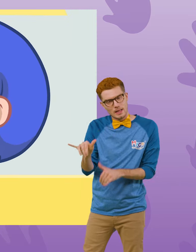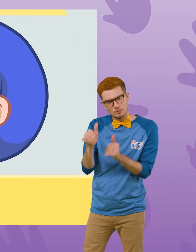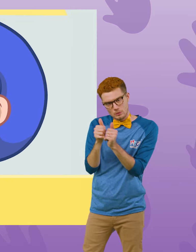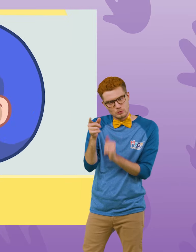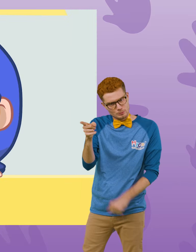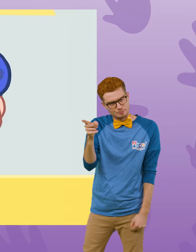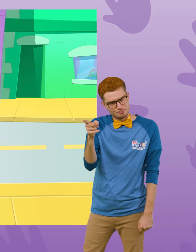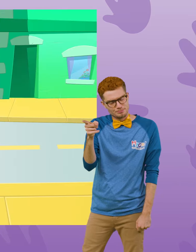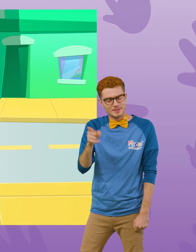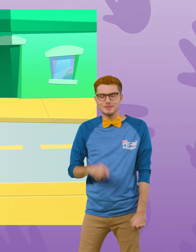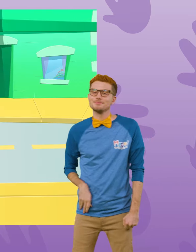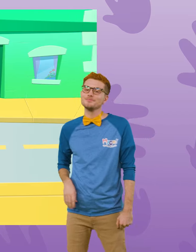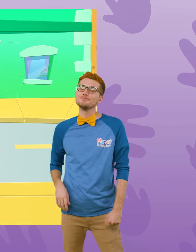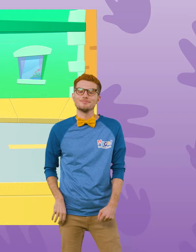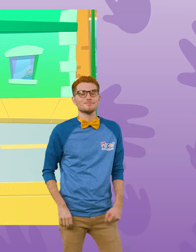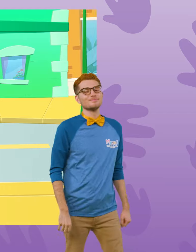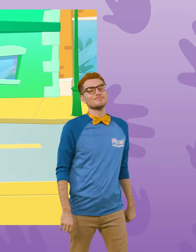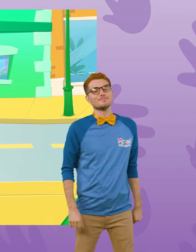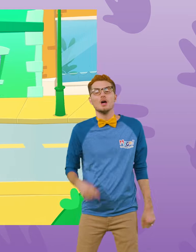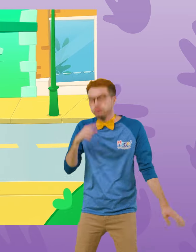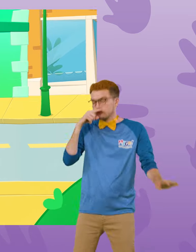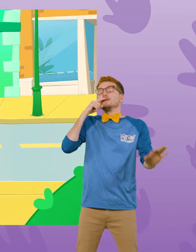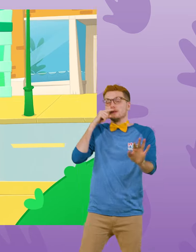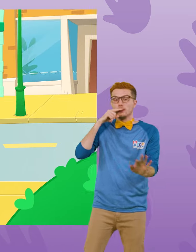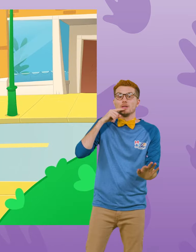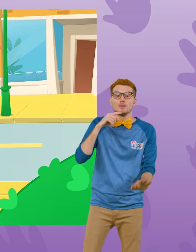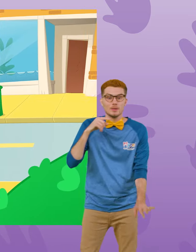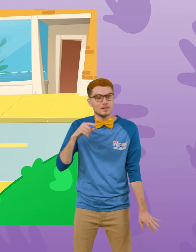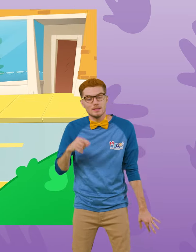I'll stay with you. Achoo!